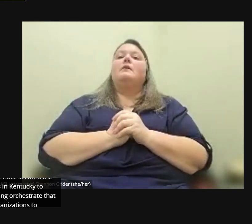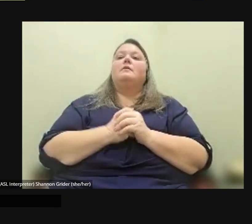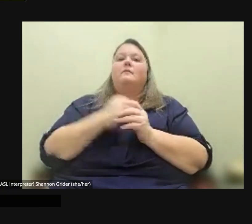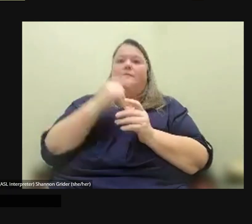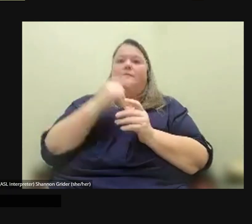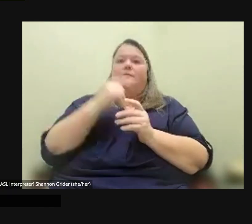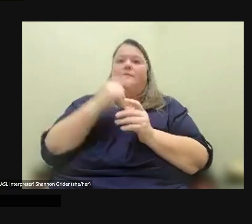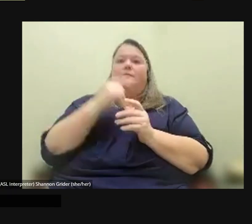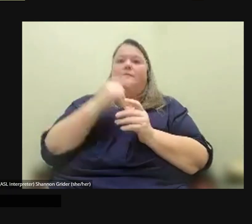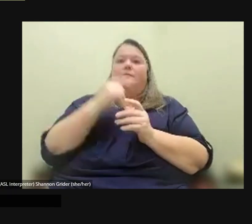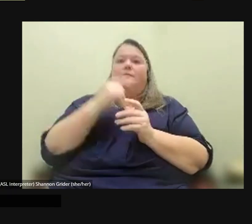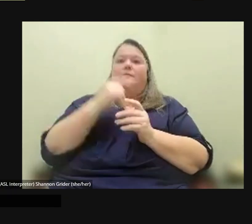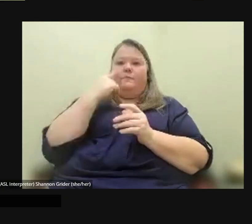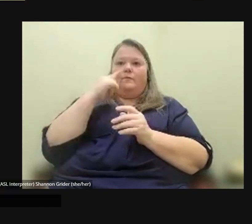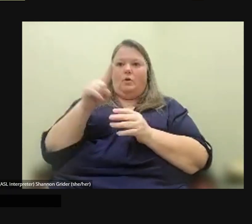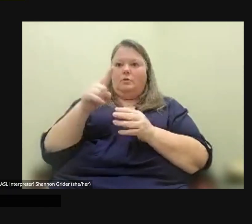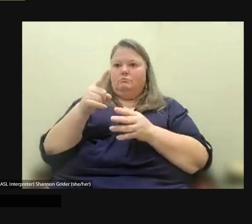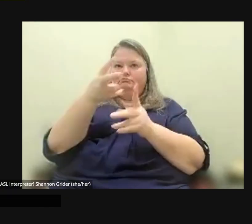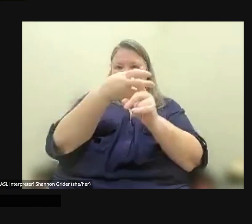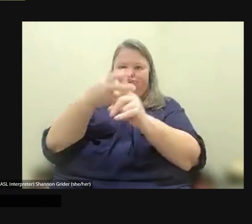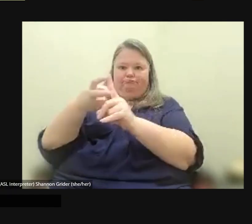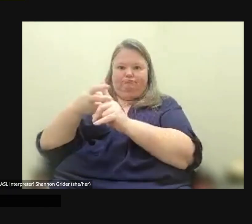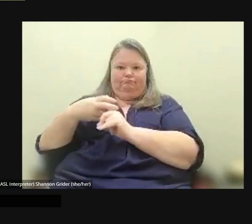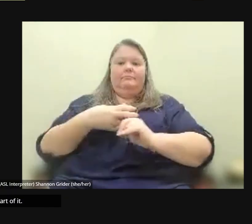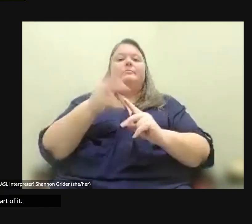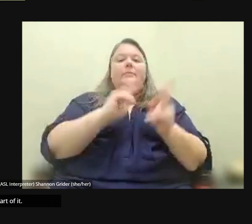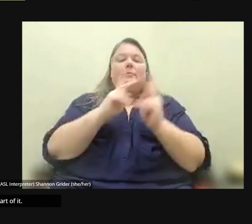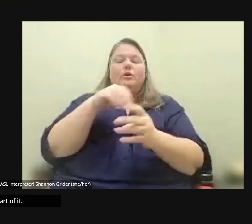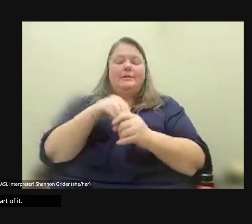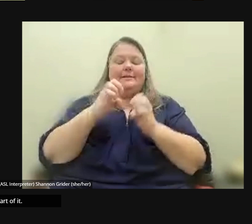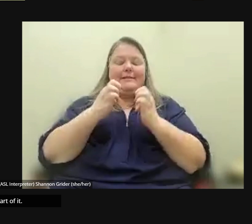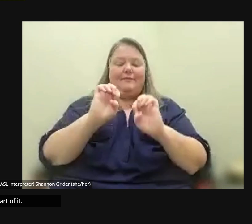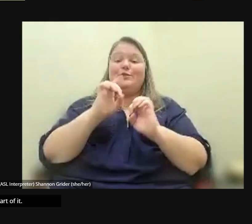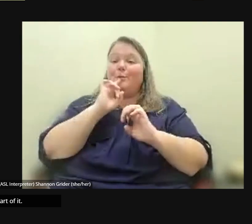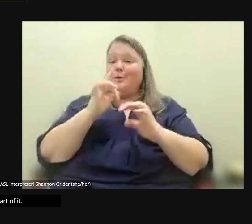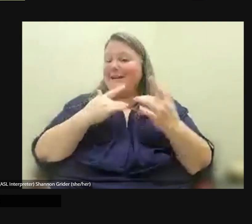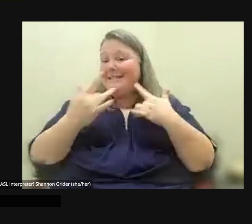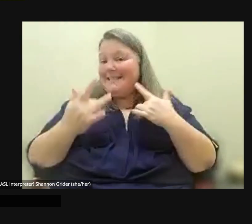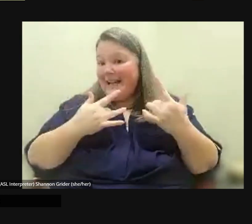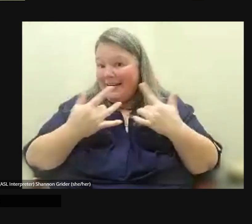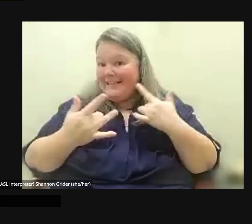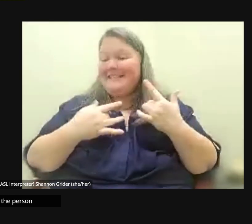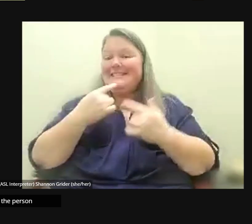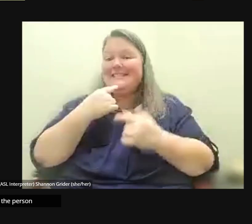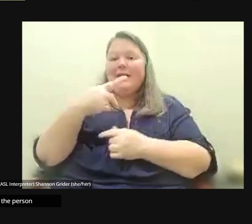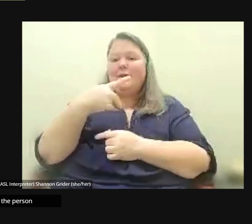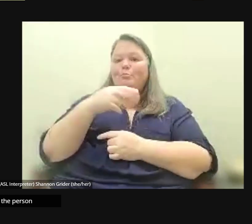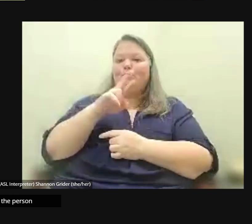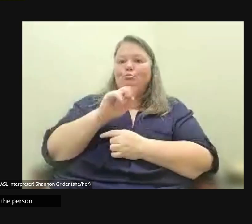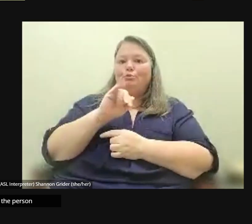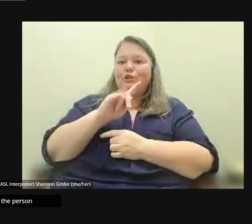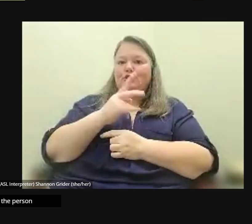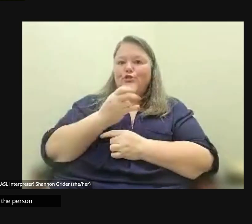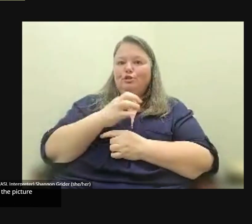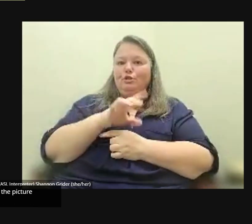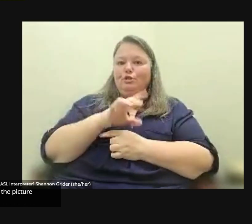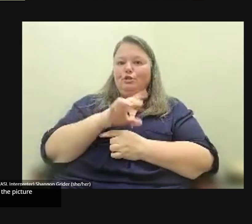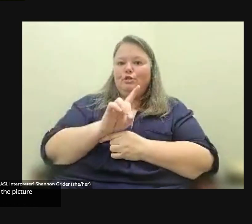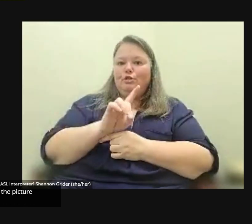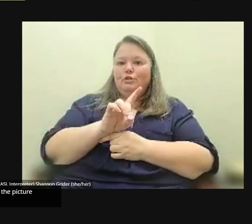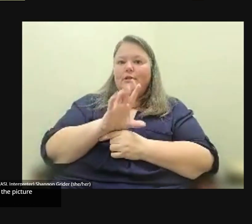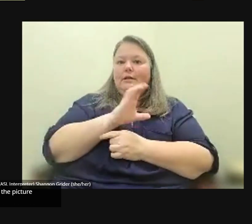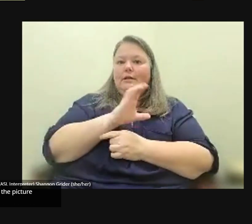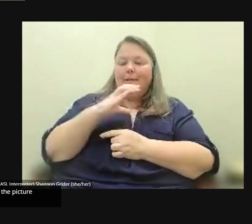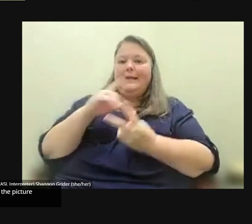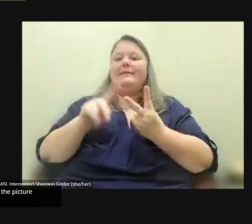to this effort and be part of it. And so we're really excited that the Pritchard Committee and the Kentucky Chamber of Commerce have agreed to